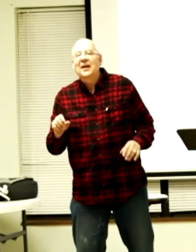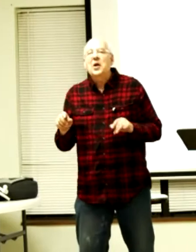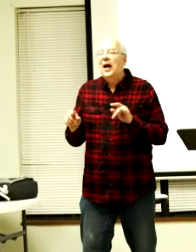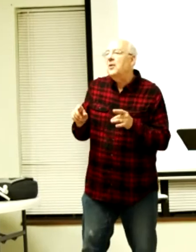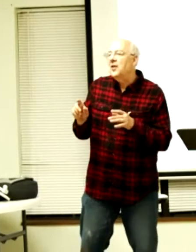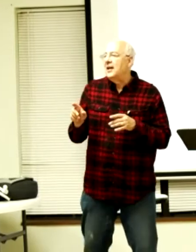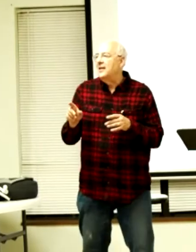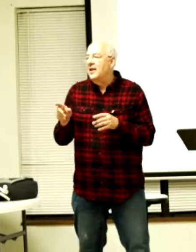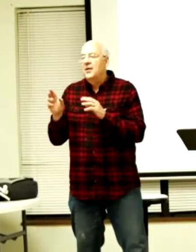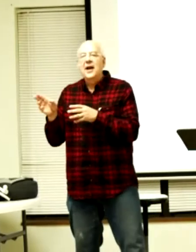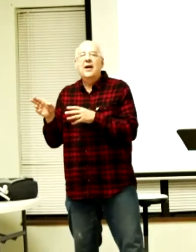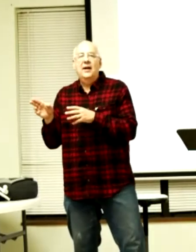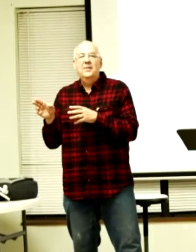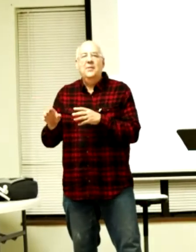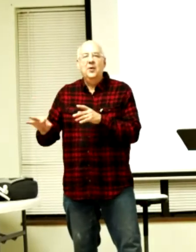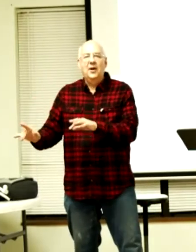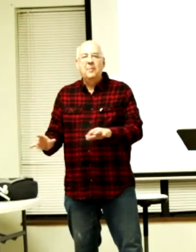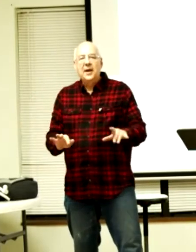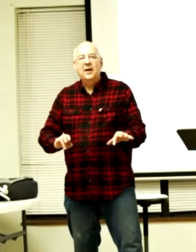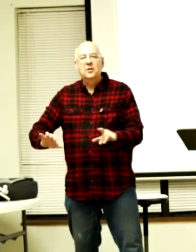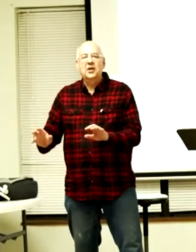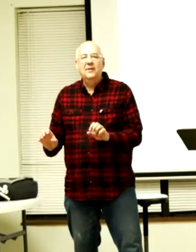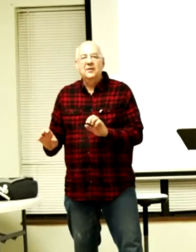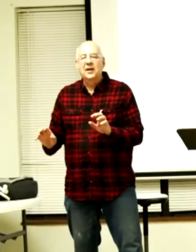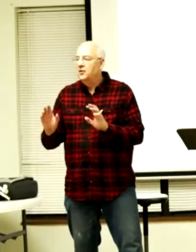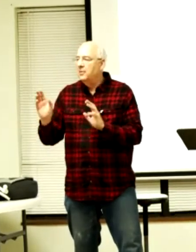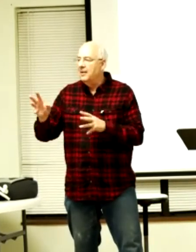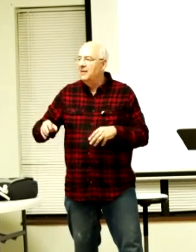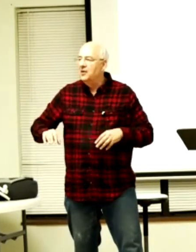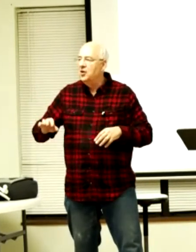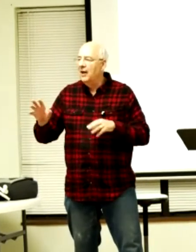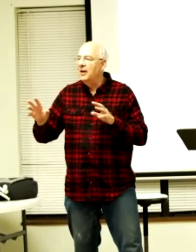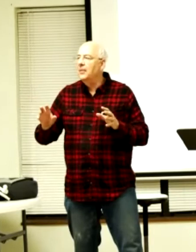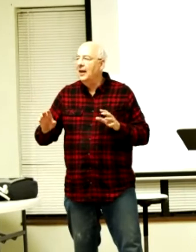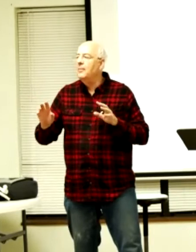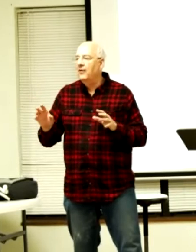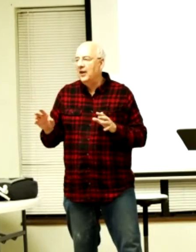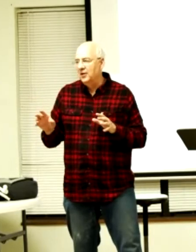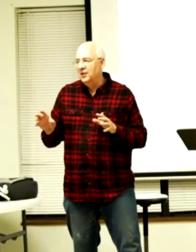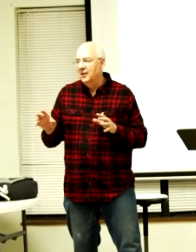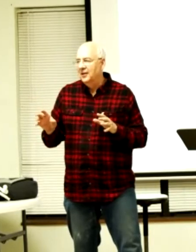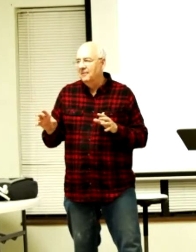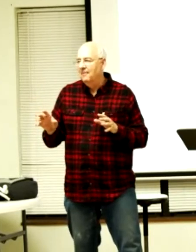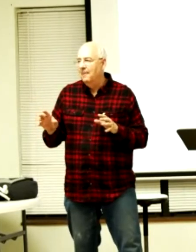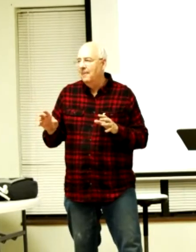You know, I would think, you know, Nara with all the piano stuff and stuff you should have limber fingers.